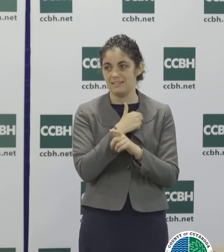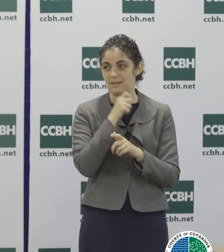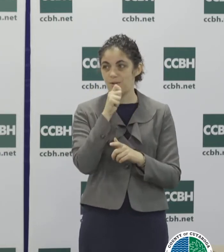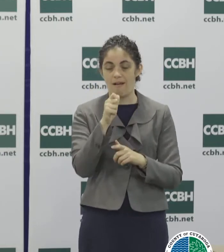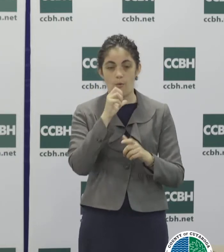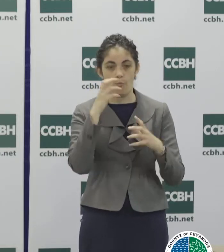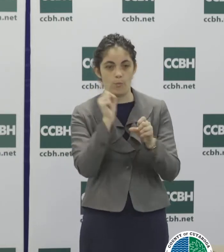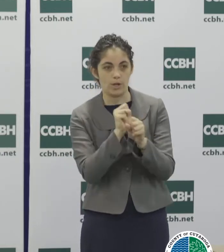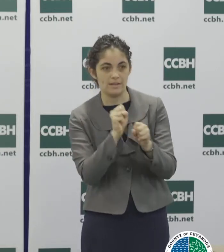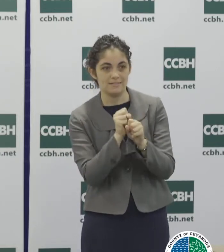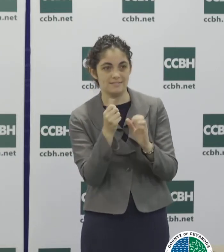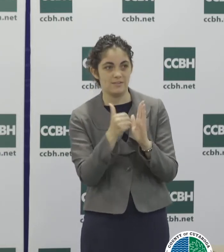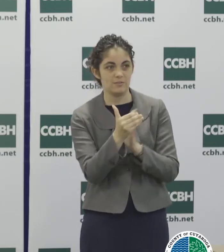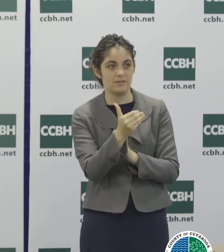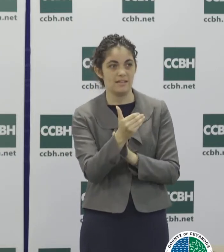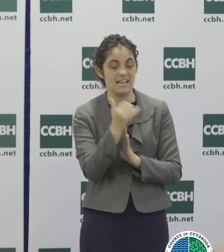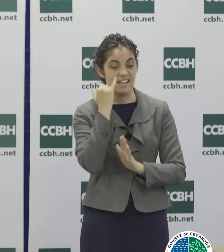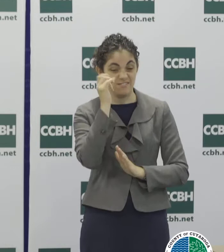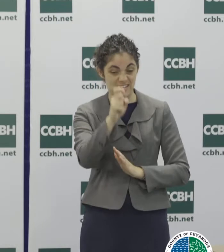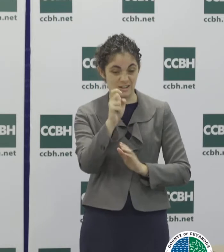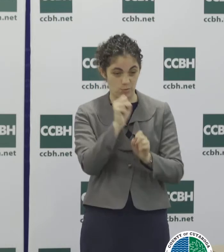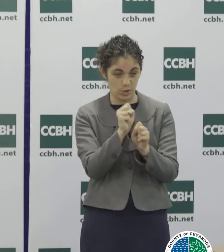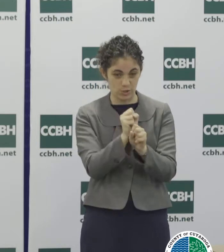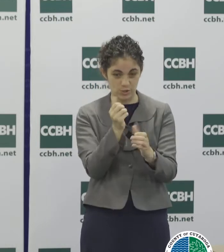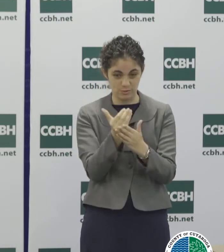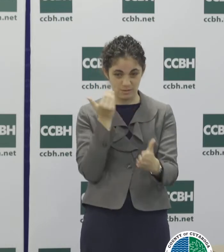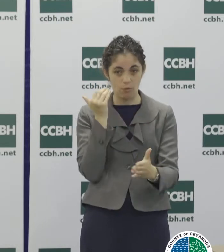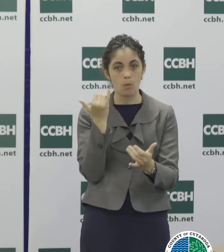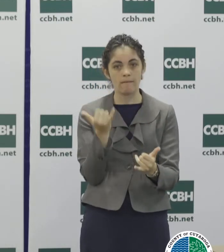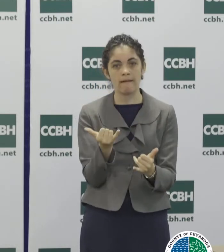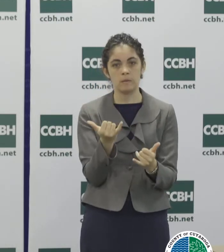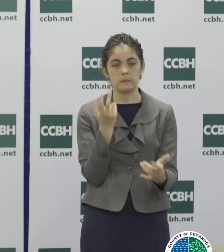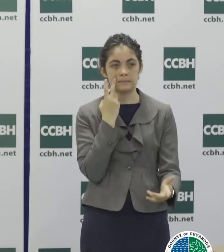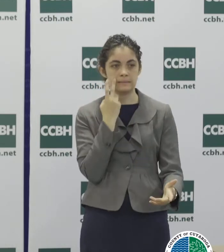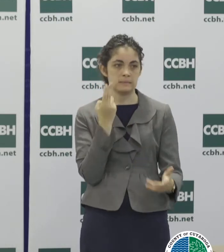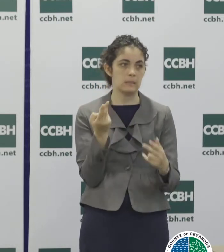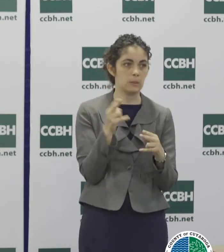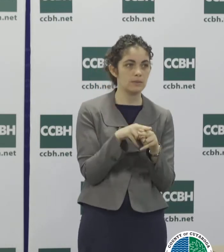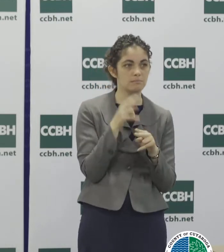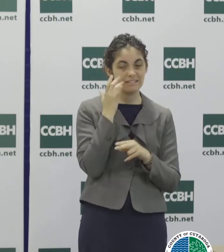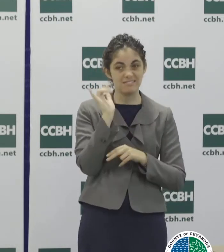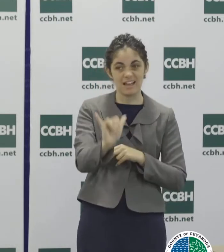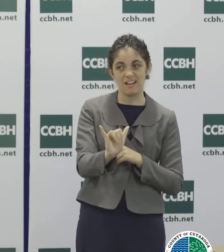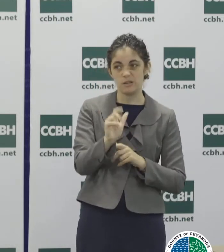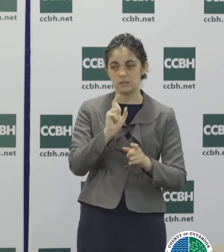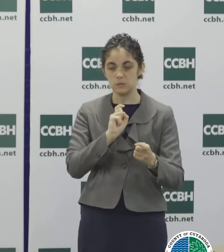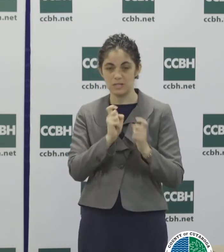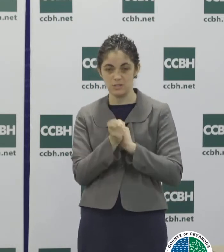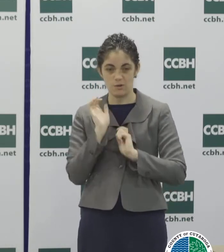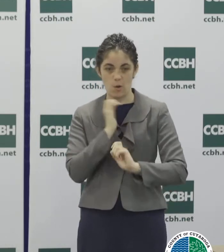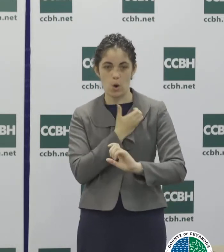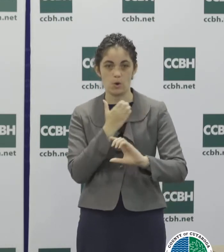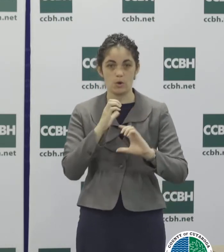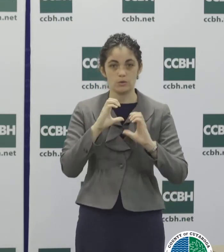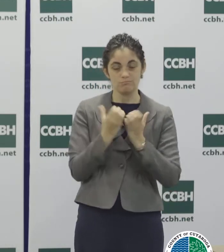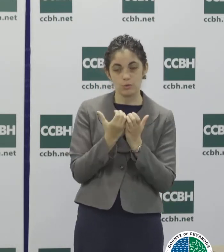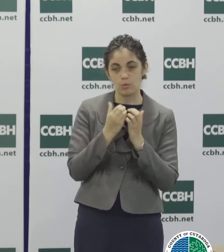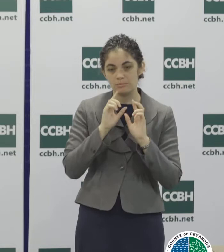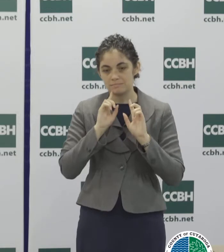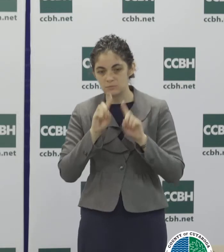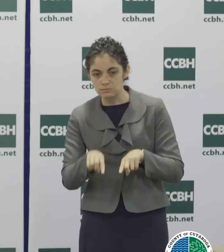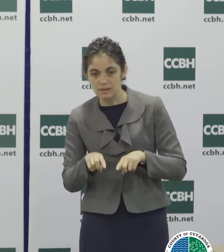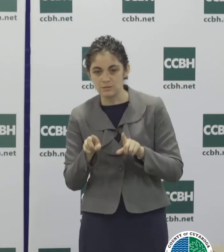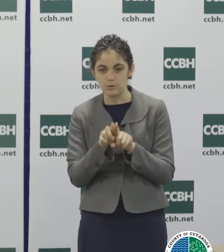out working unless they were essential workers before. So we're seeing now pivoting our cluster response